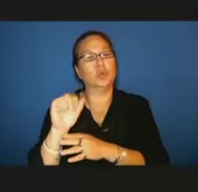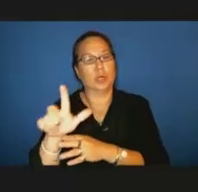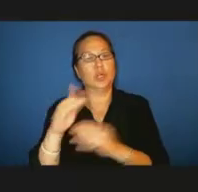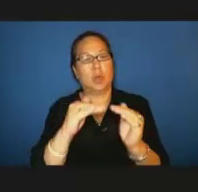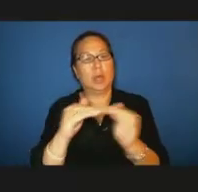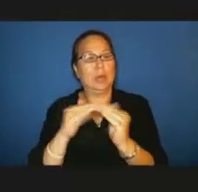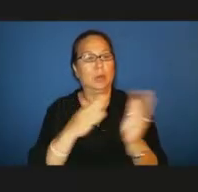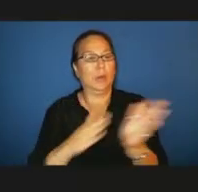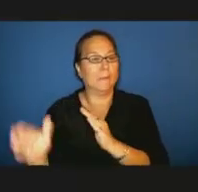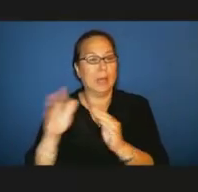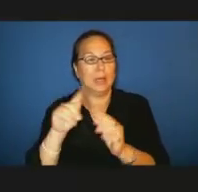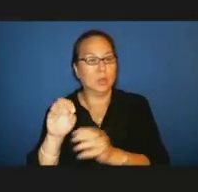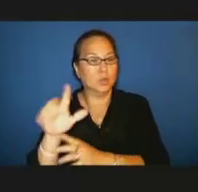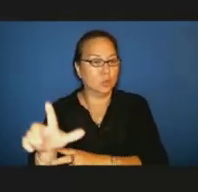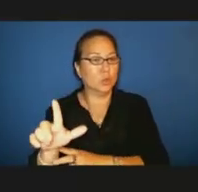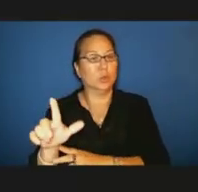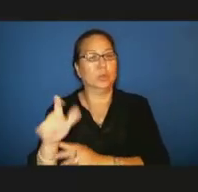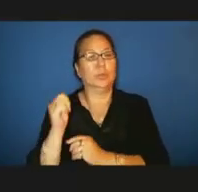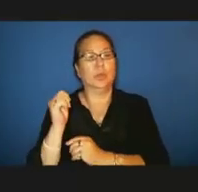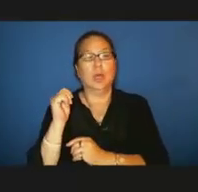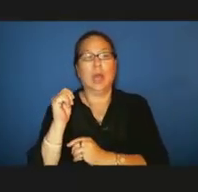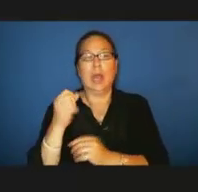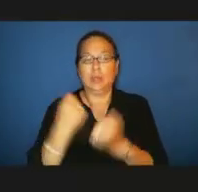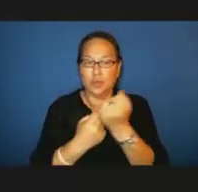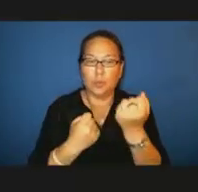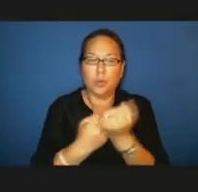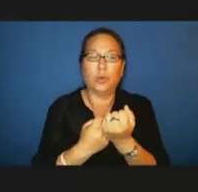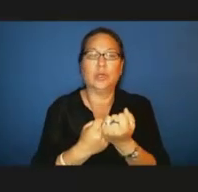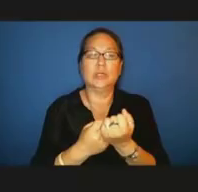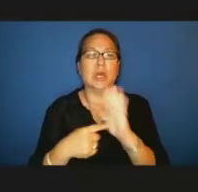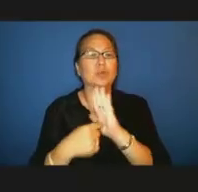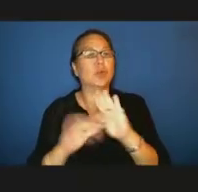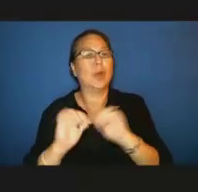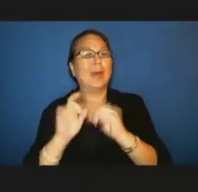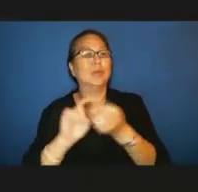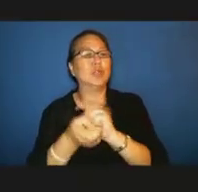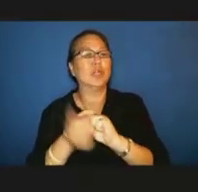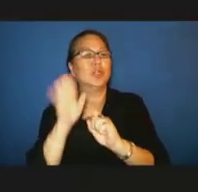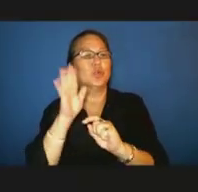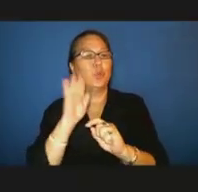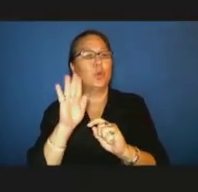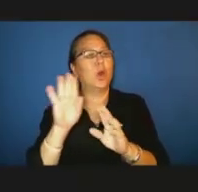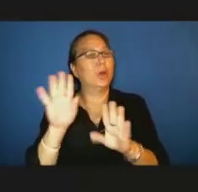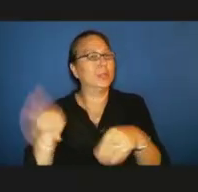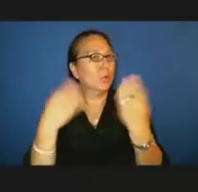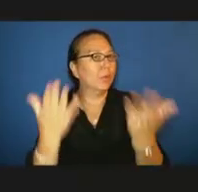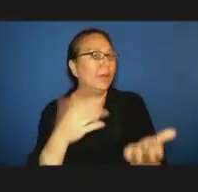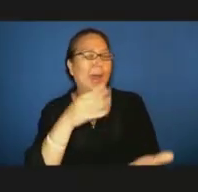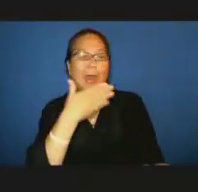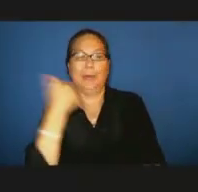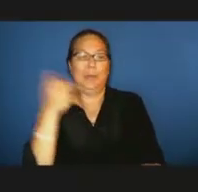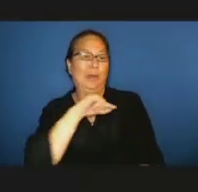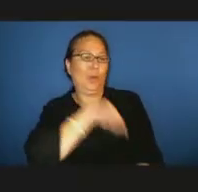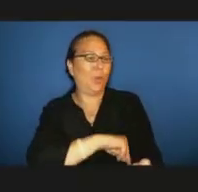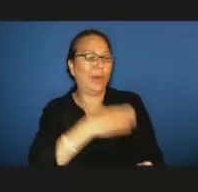quality education. And any proposals must involve parents and communities in the planning stage, with their viewpoints represented